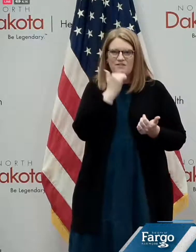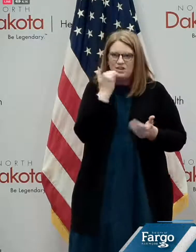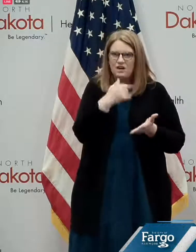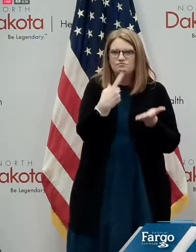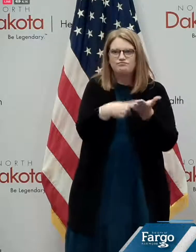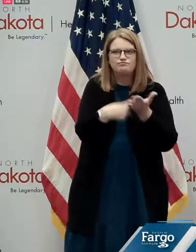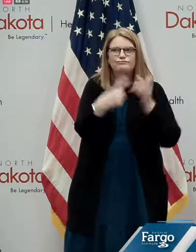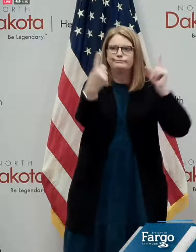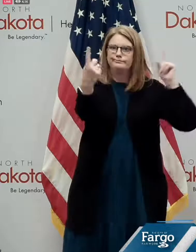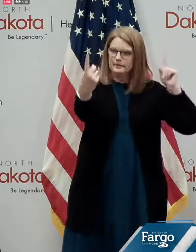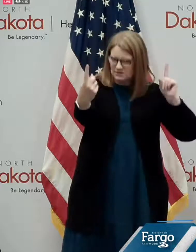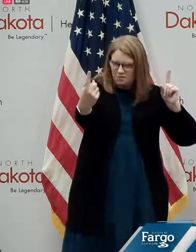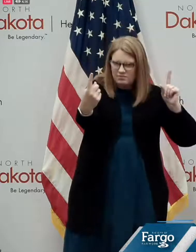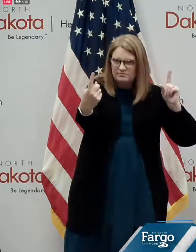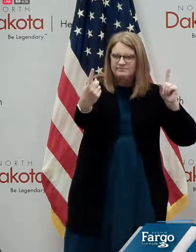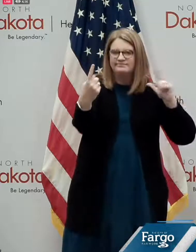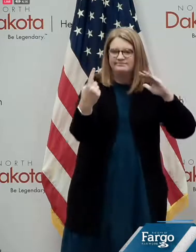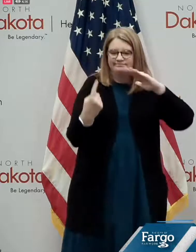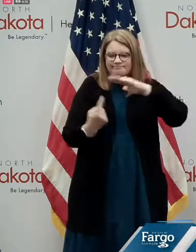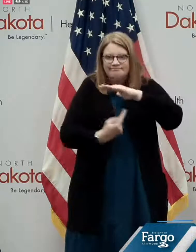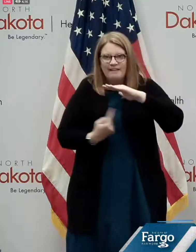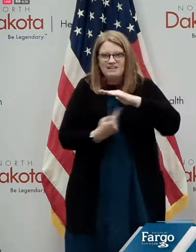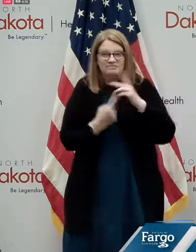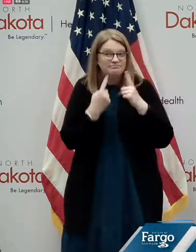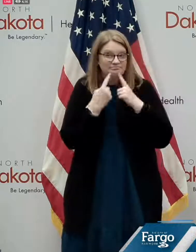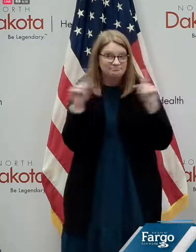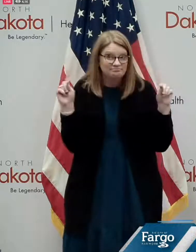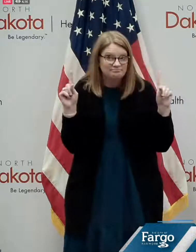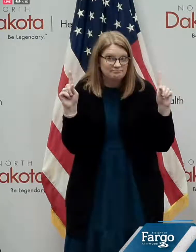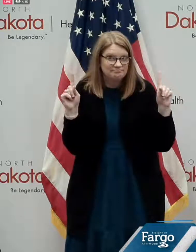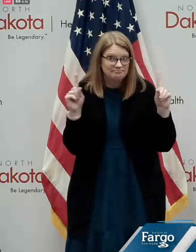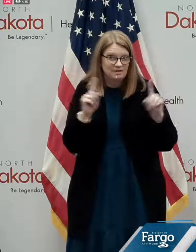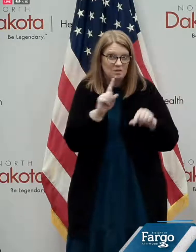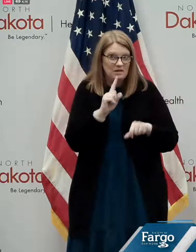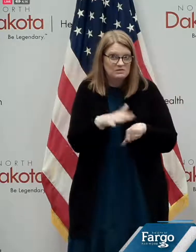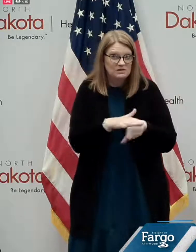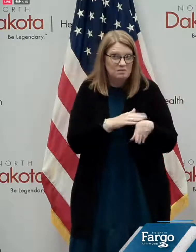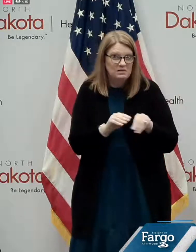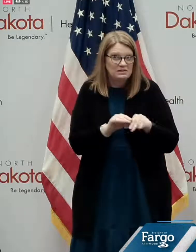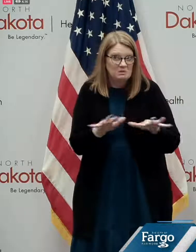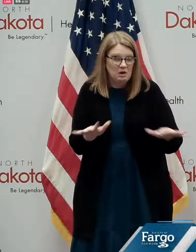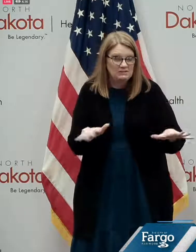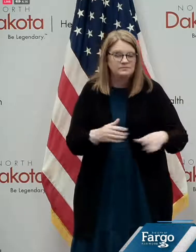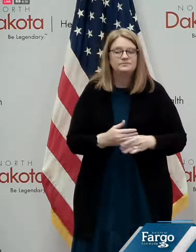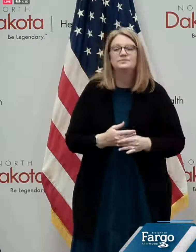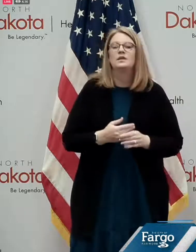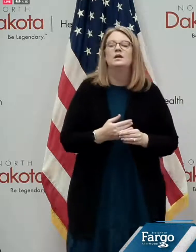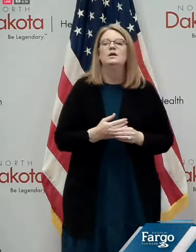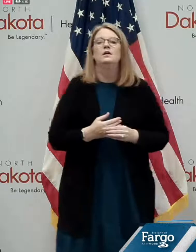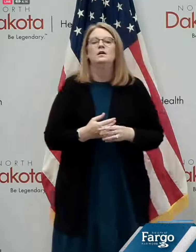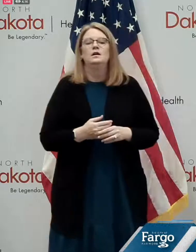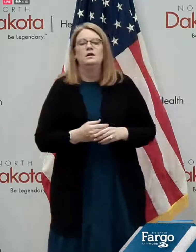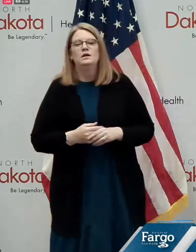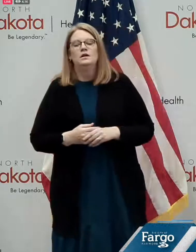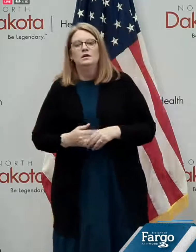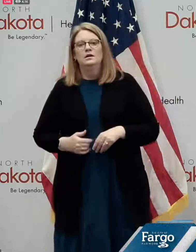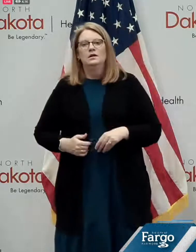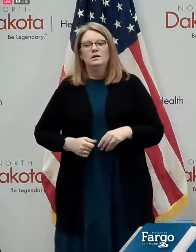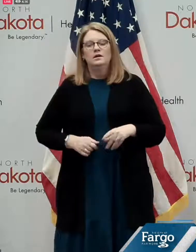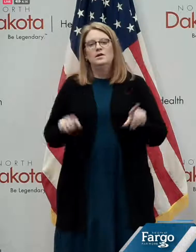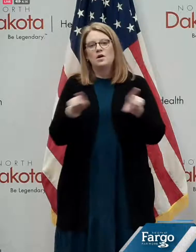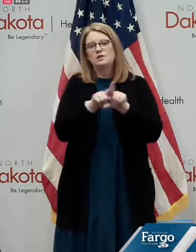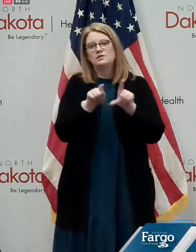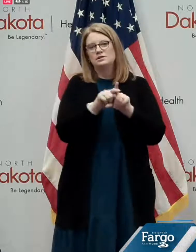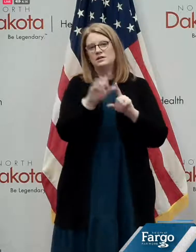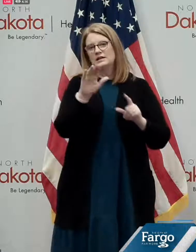social distancing or isolation work well for slowing the spread. In addition, as we've done in Cass County, we